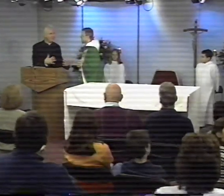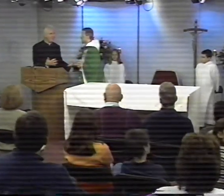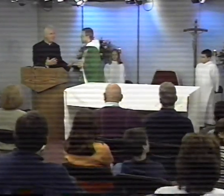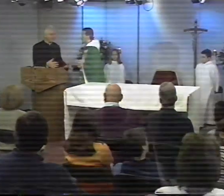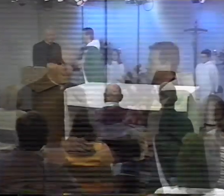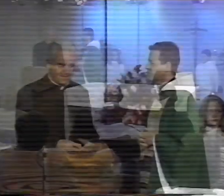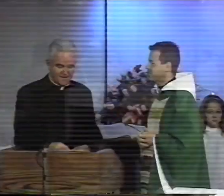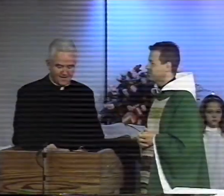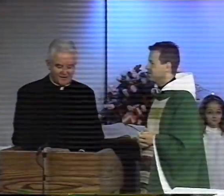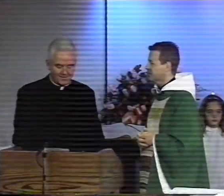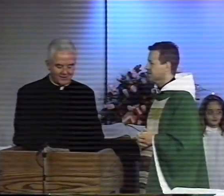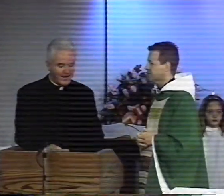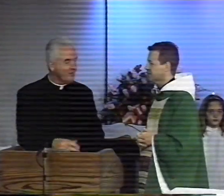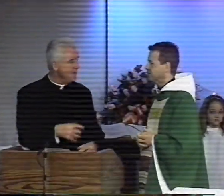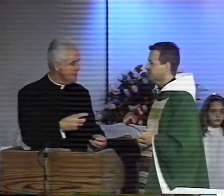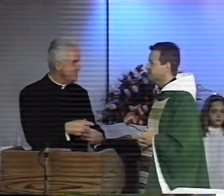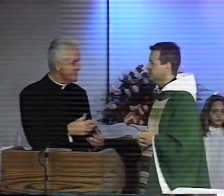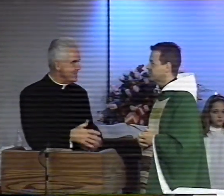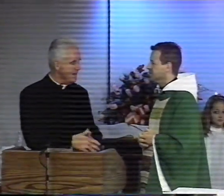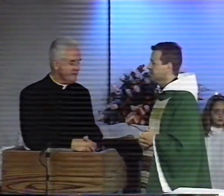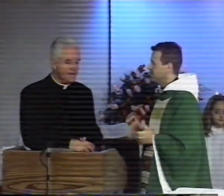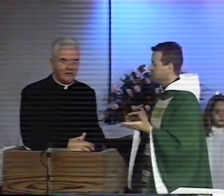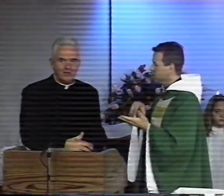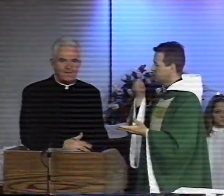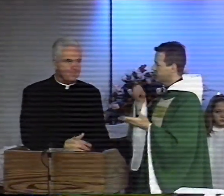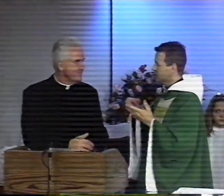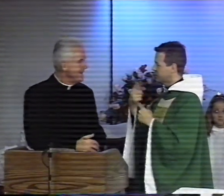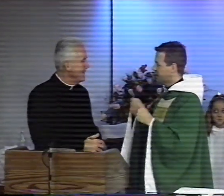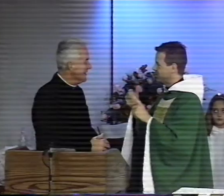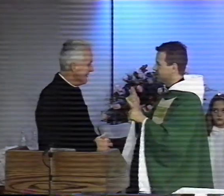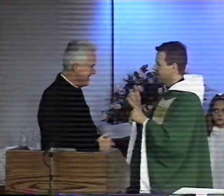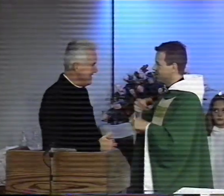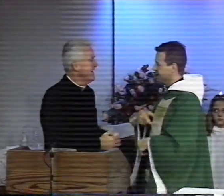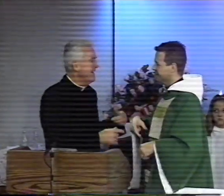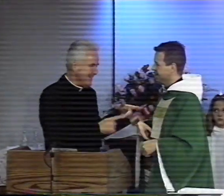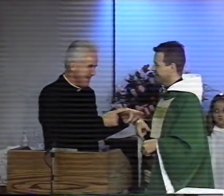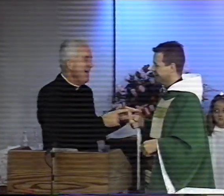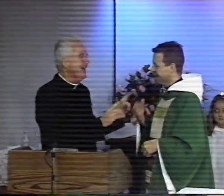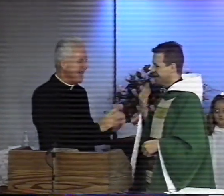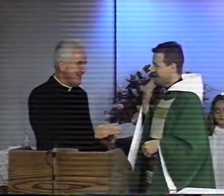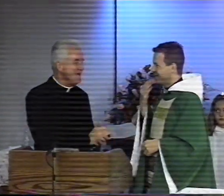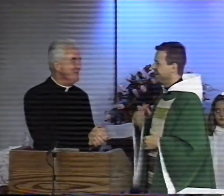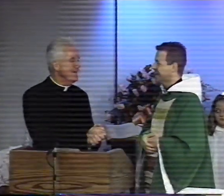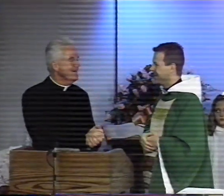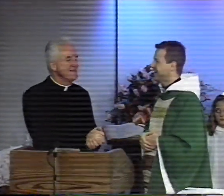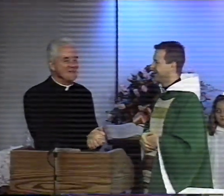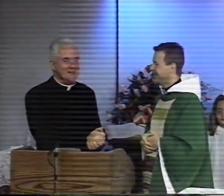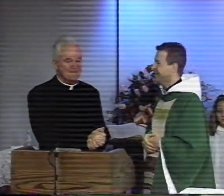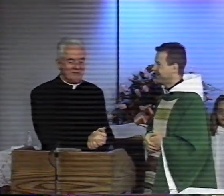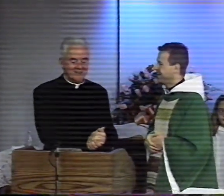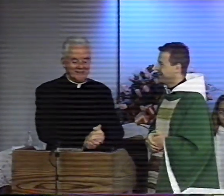beautiful language of sign. Did you learn some signs yourself, Monsignor? I have.